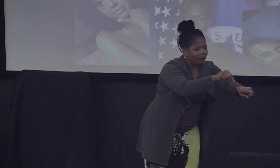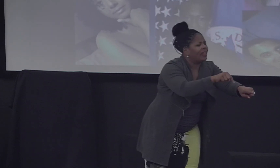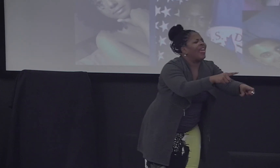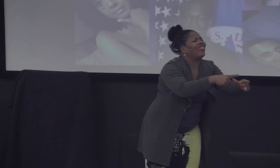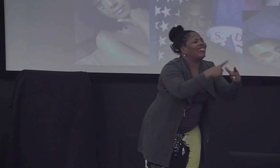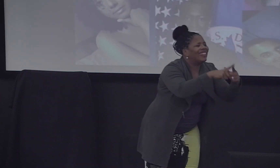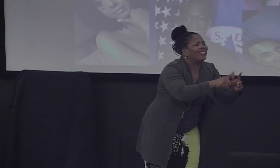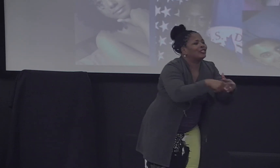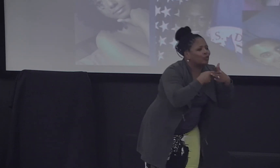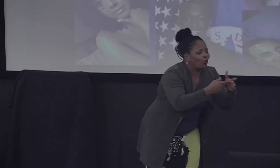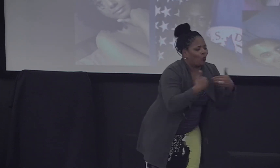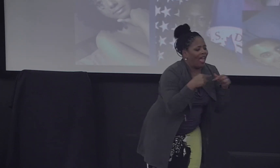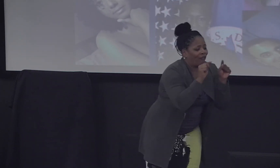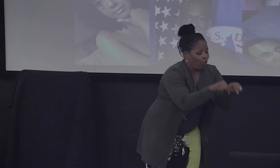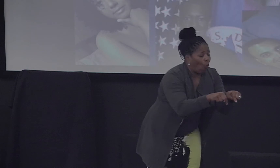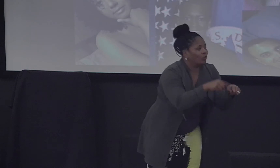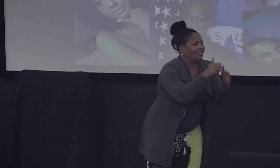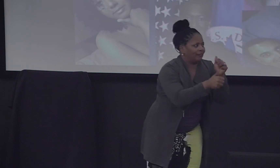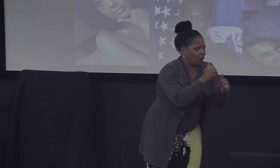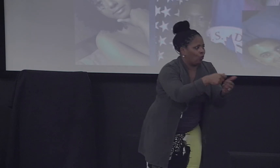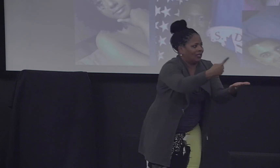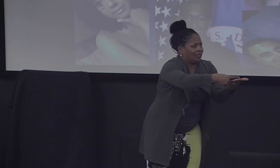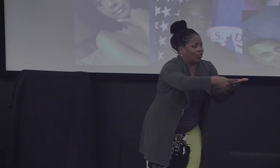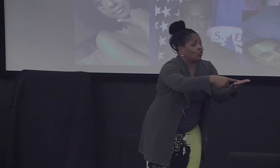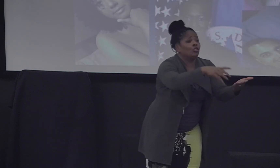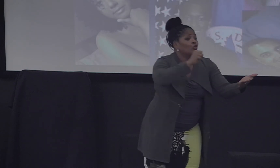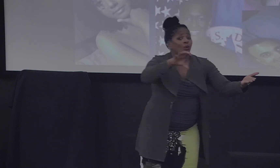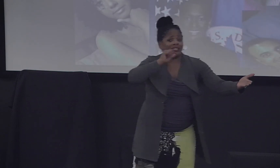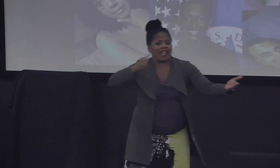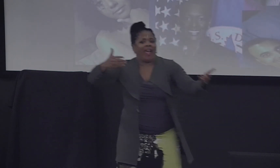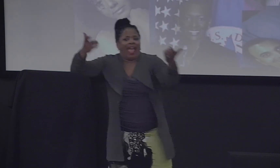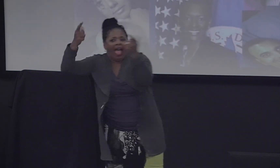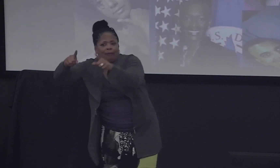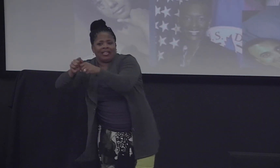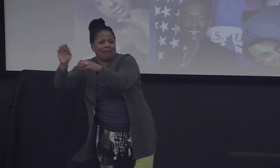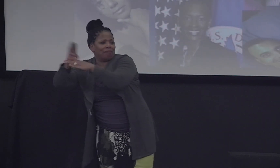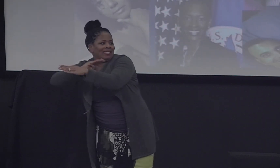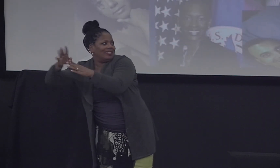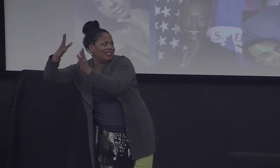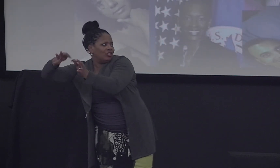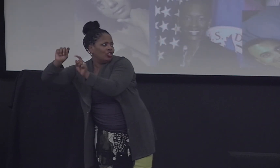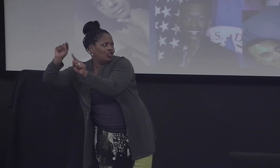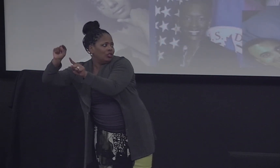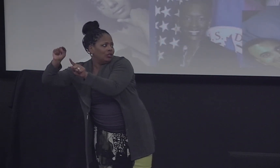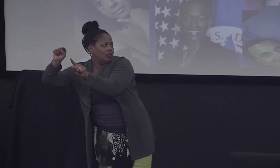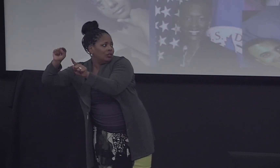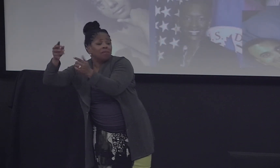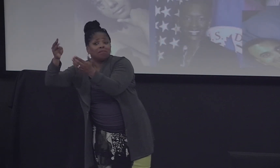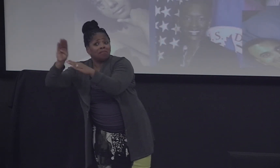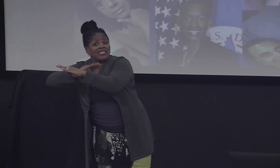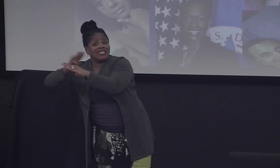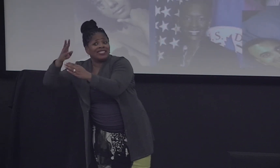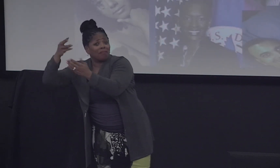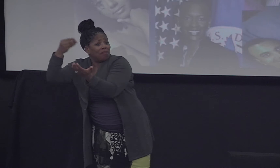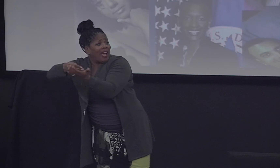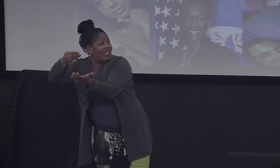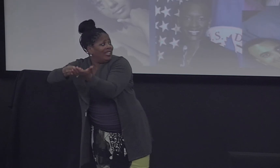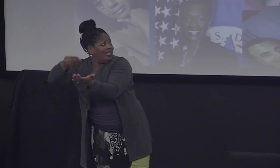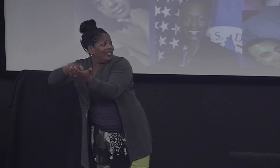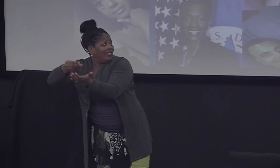including schedulers as part of the stakeholders. That's where the discussion has to be. All of us own it. And so decisions are not made from some